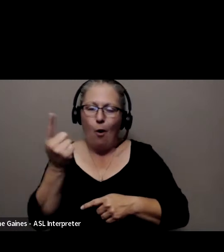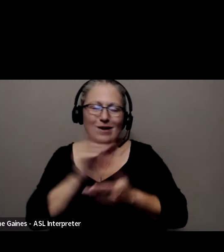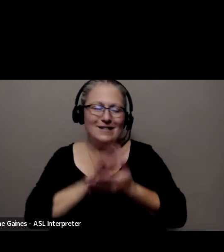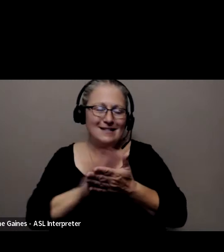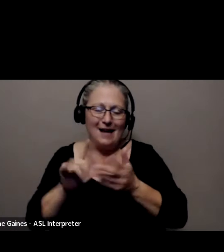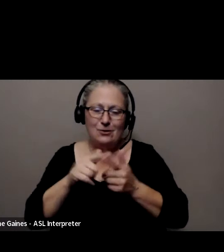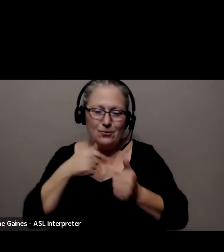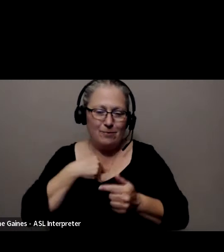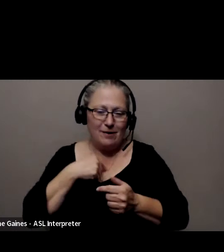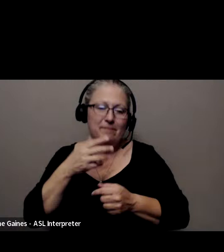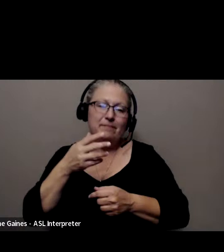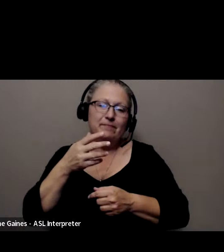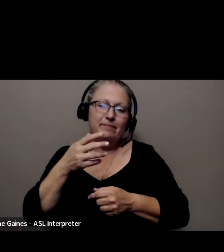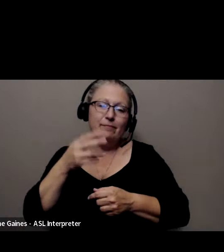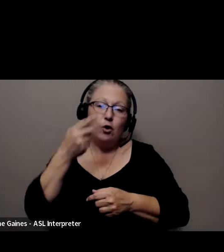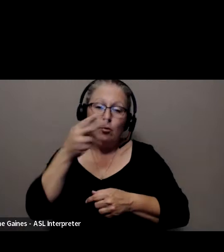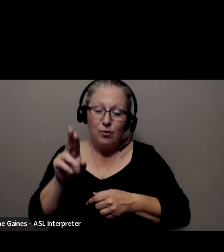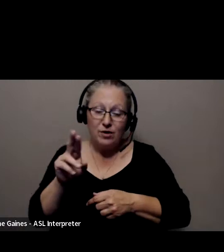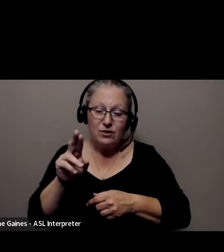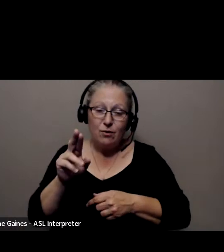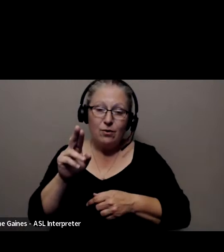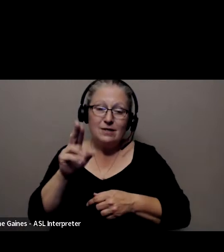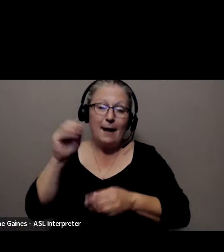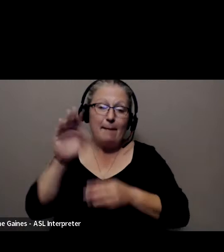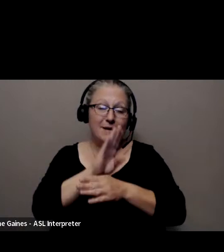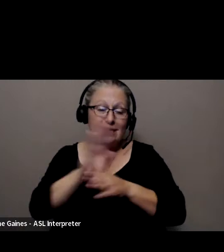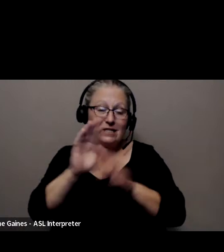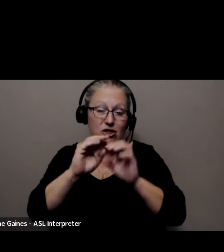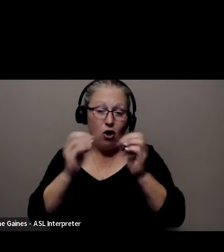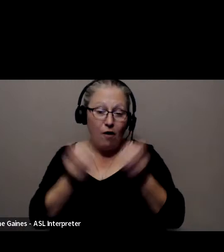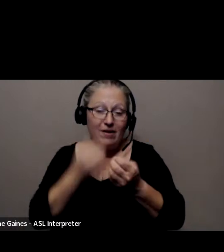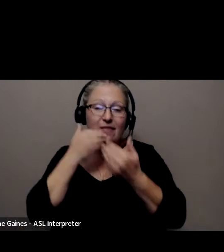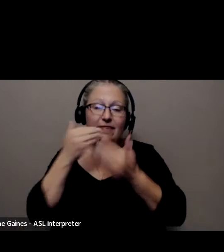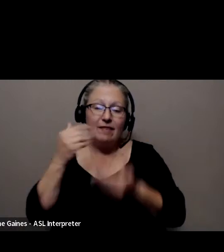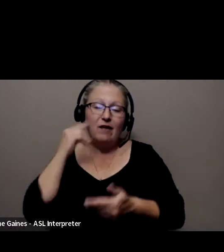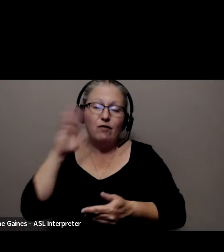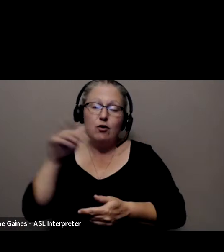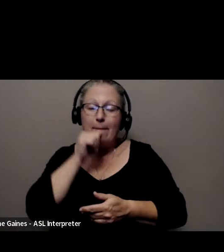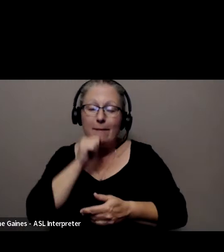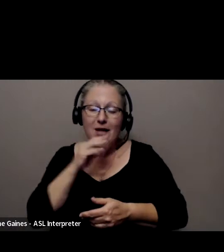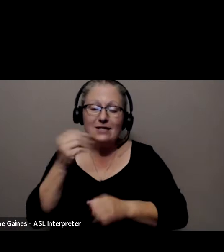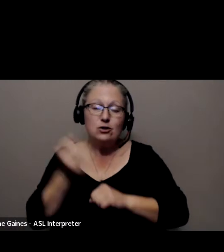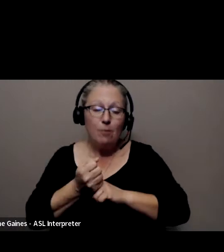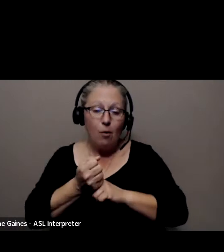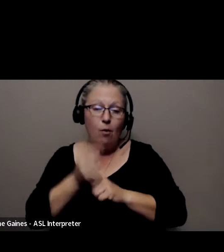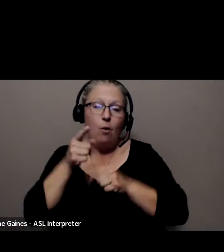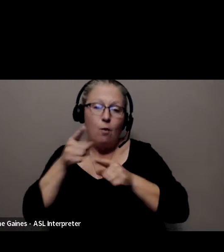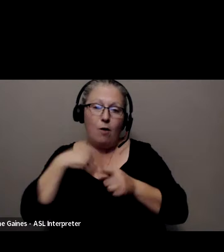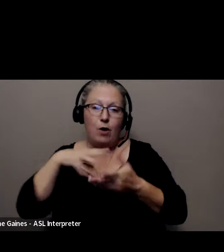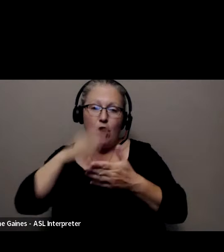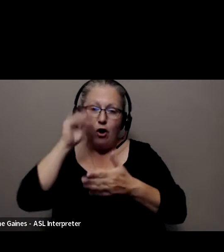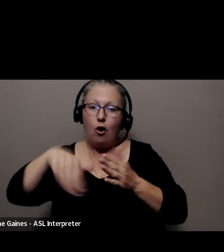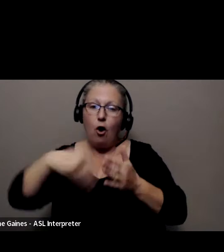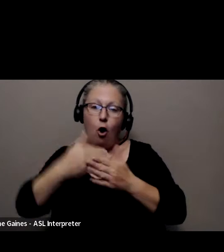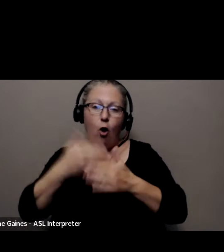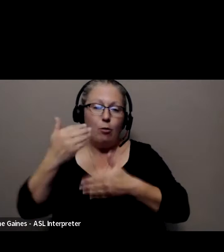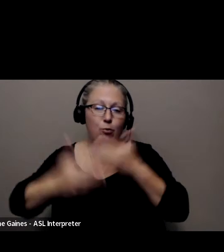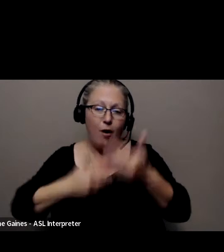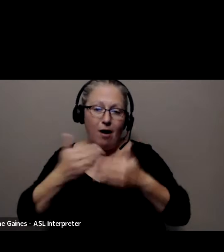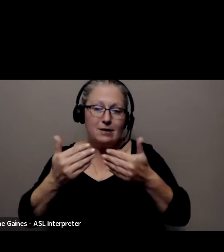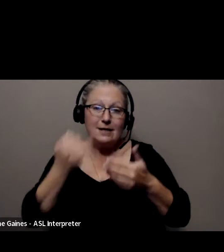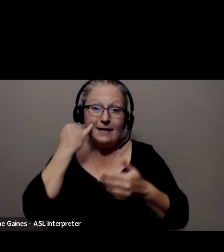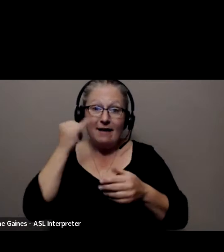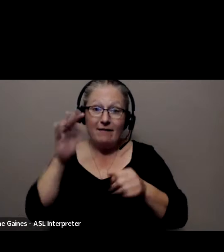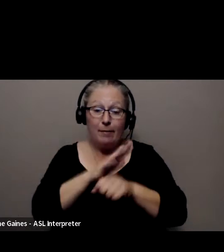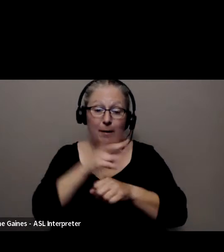nice. Human resources in the business office, thank you for your patience and support as we learn all of the processes, whether it's